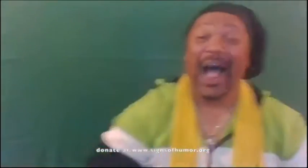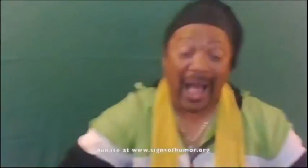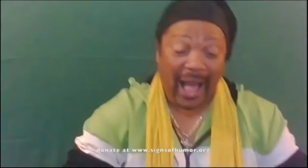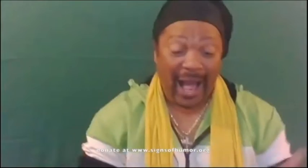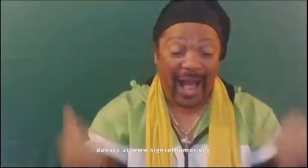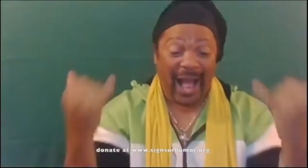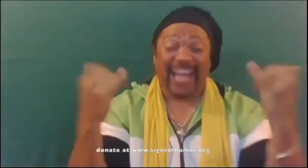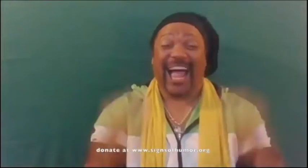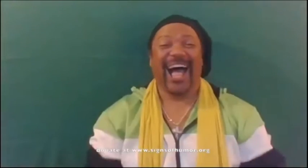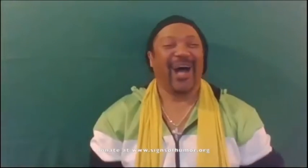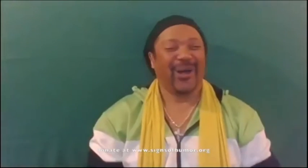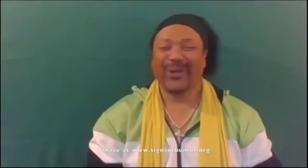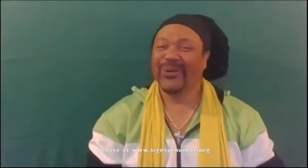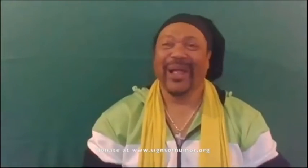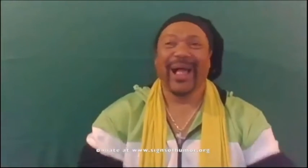Okay? Next.